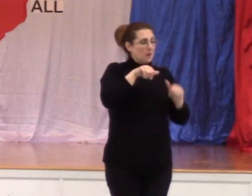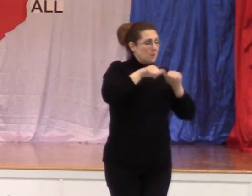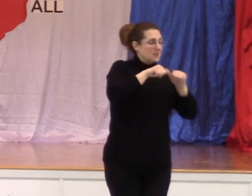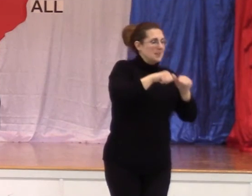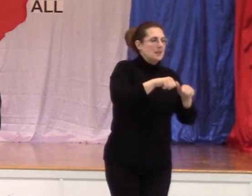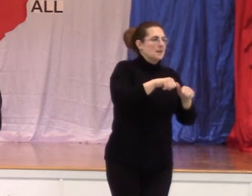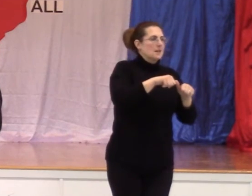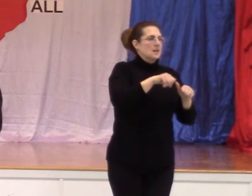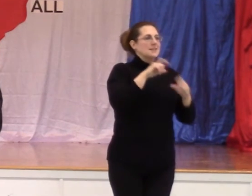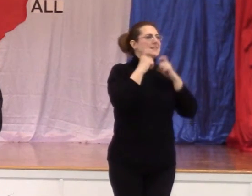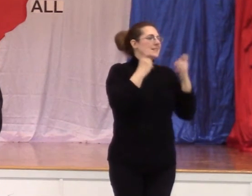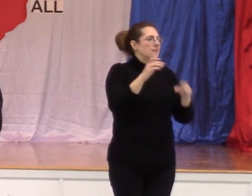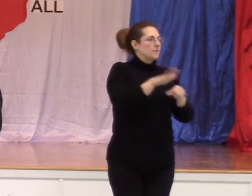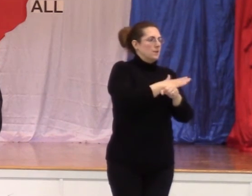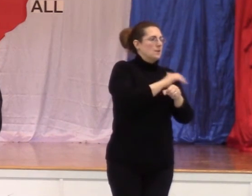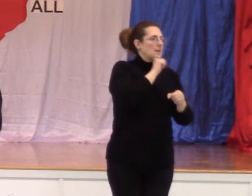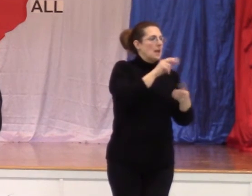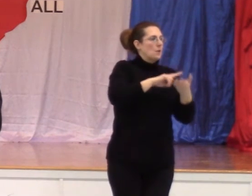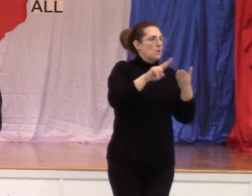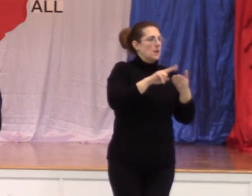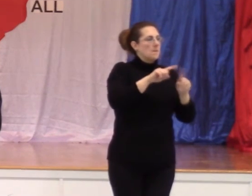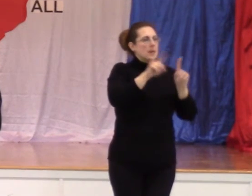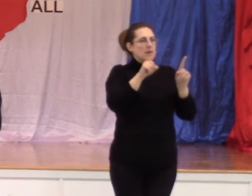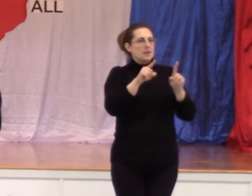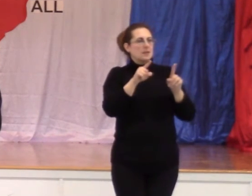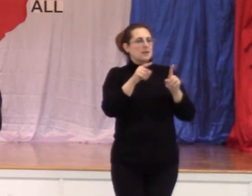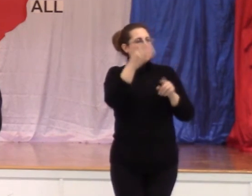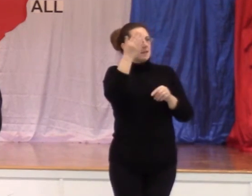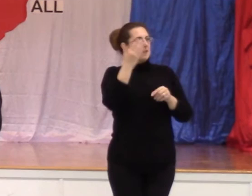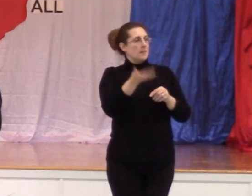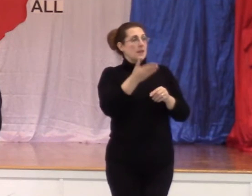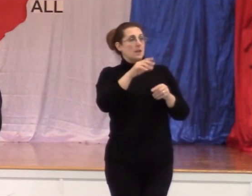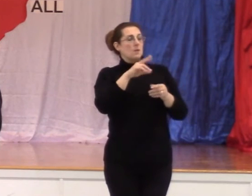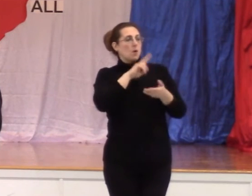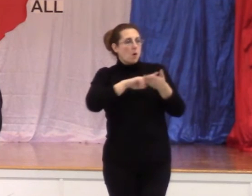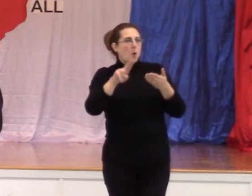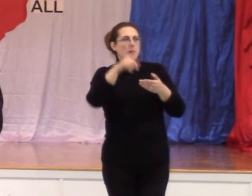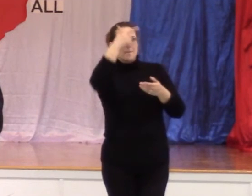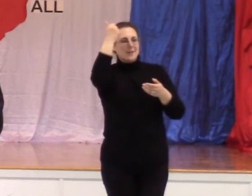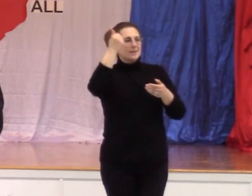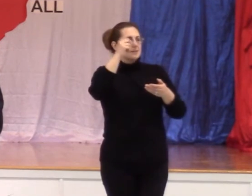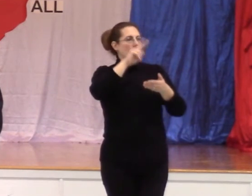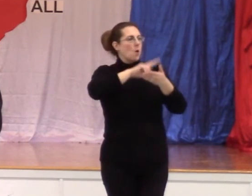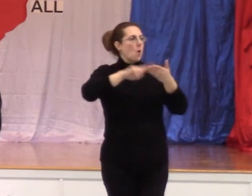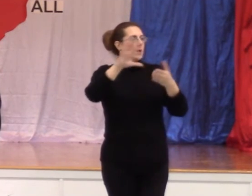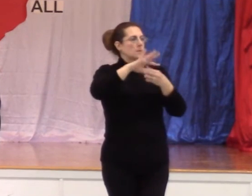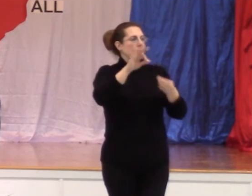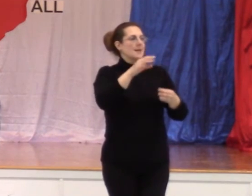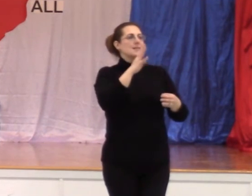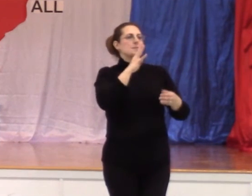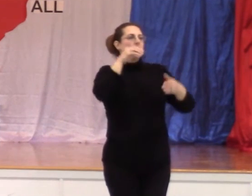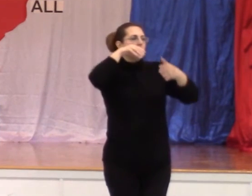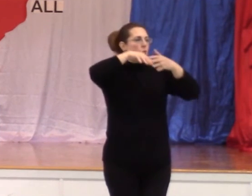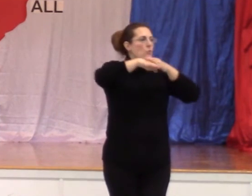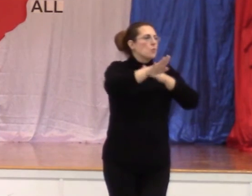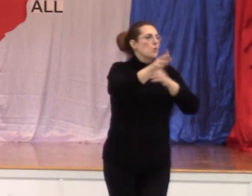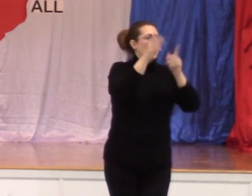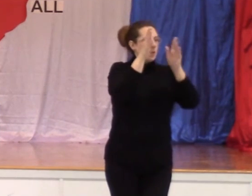profane. For they were holy, says he, since the Holy Ghost spake through them.